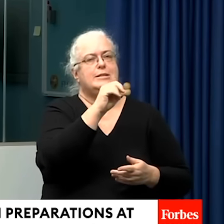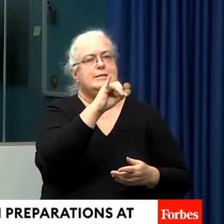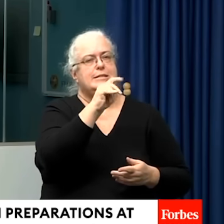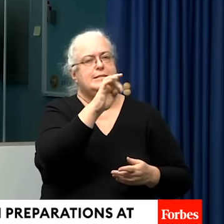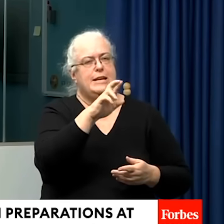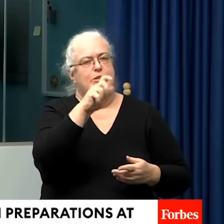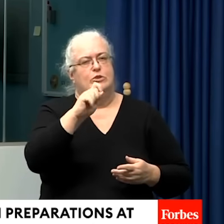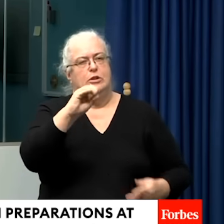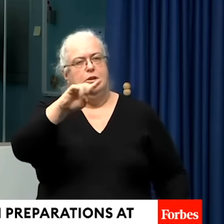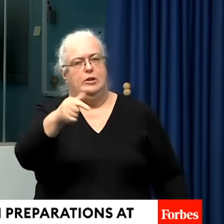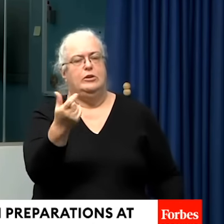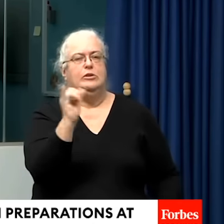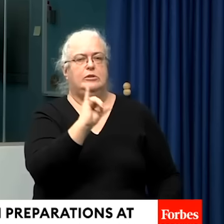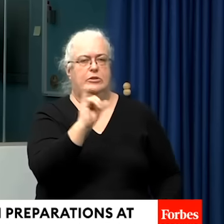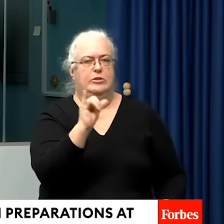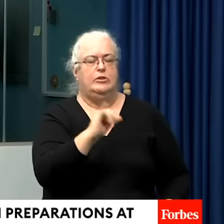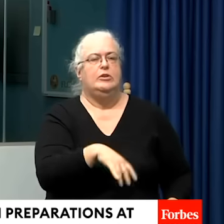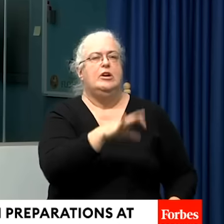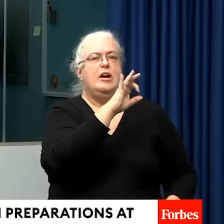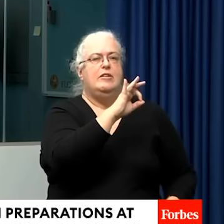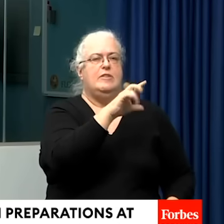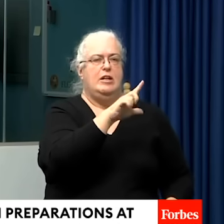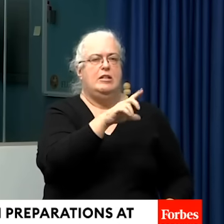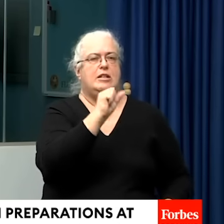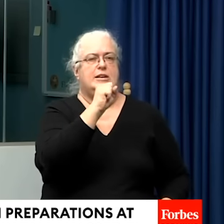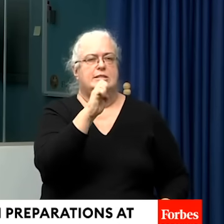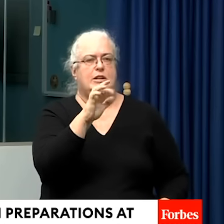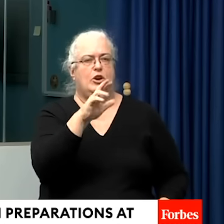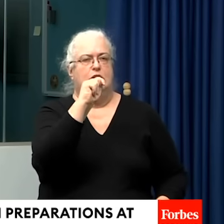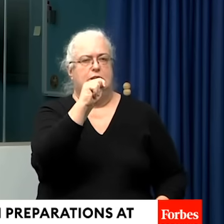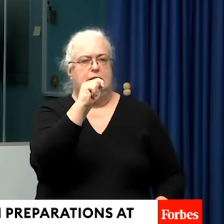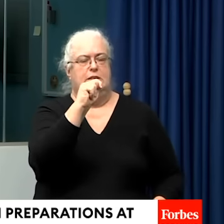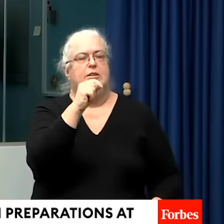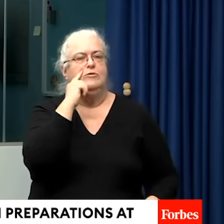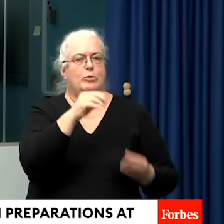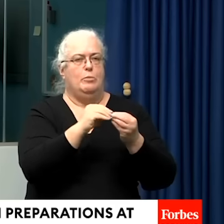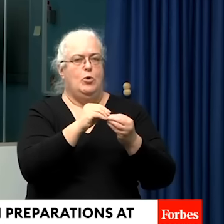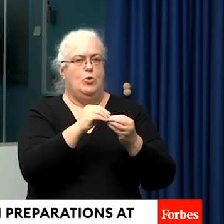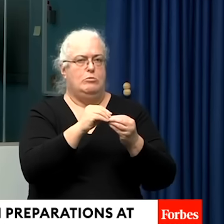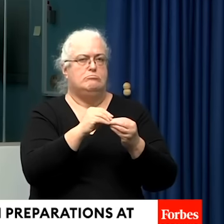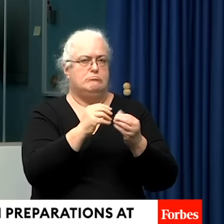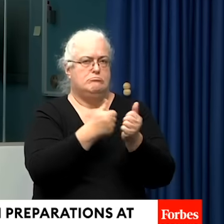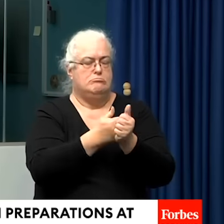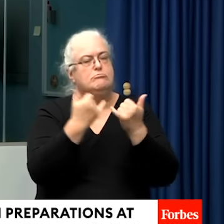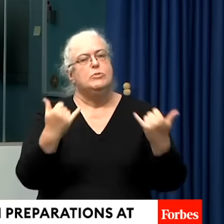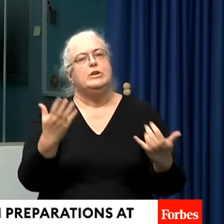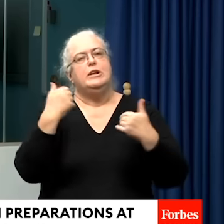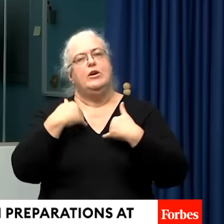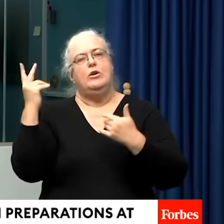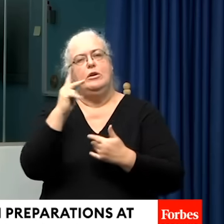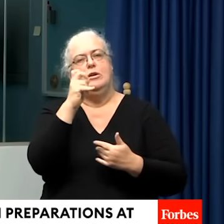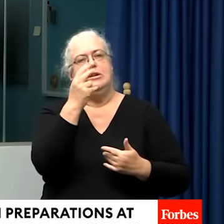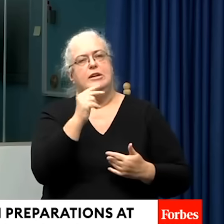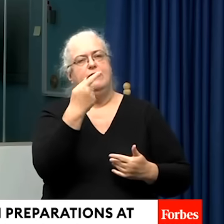at FLSERT for more updates. And we'll hear now from the Director of the Division of Emergency